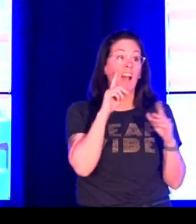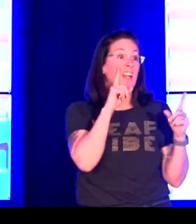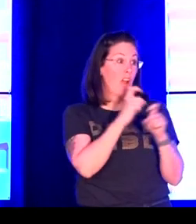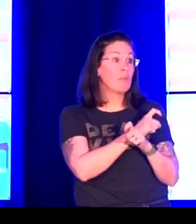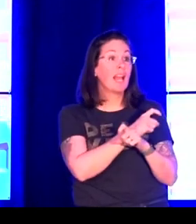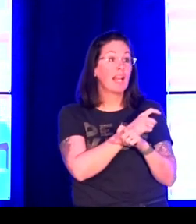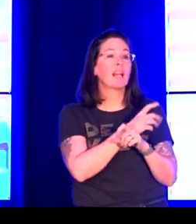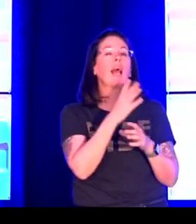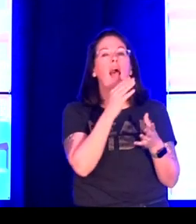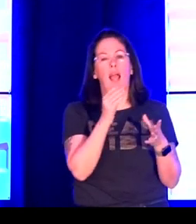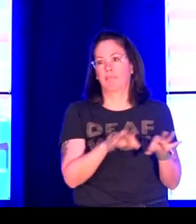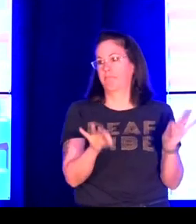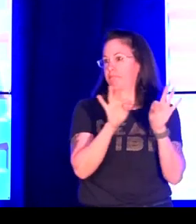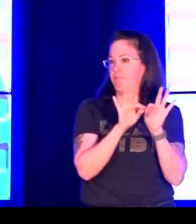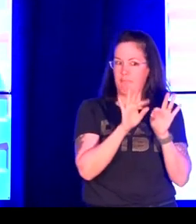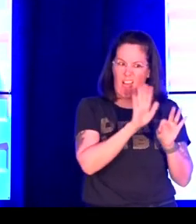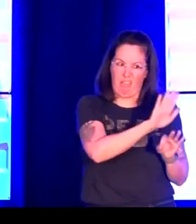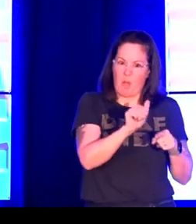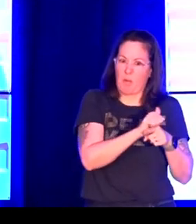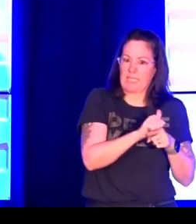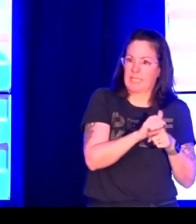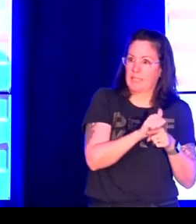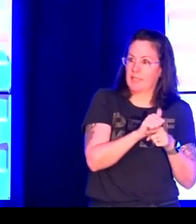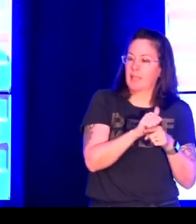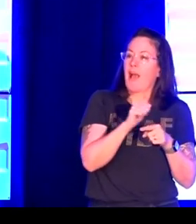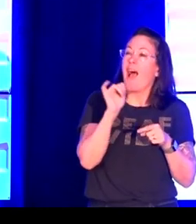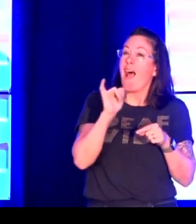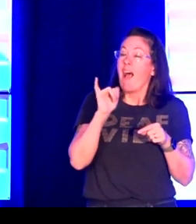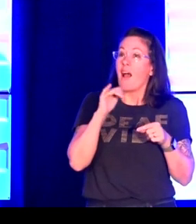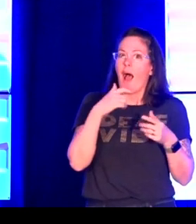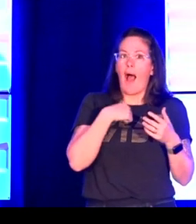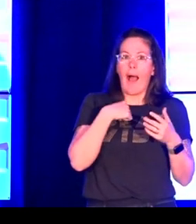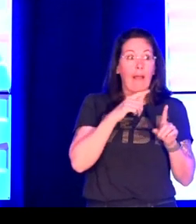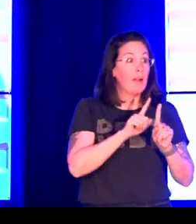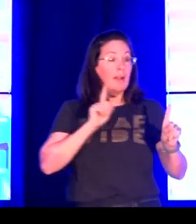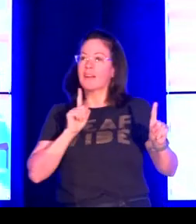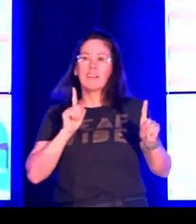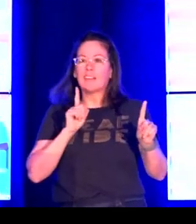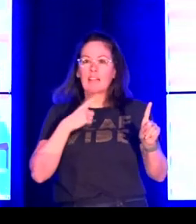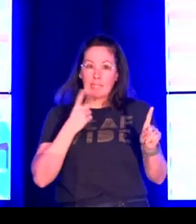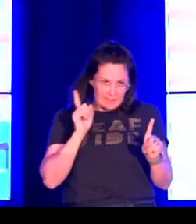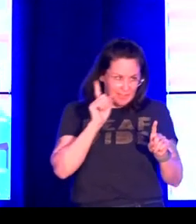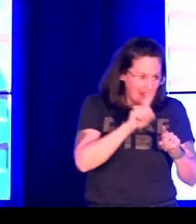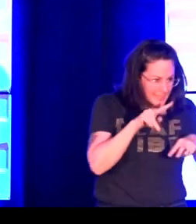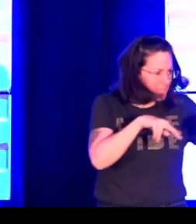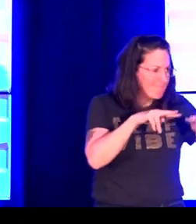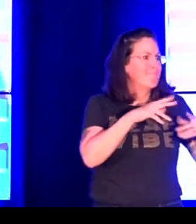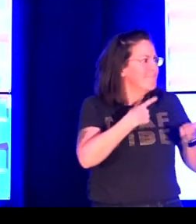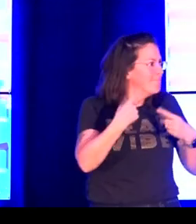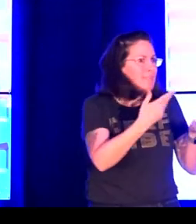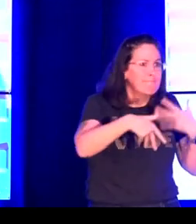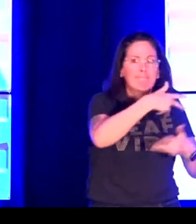how they themselves use the categories. And I see that beauty and messiness and the importance of the language practices there.